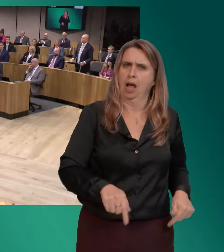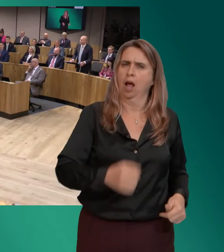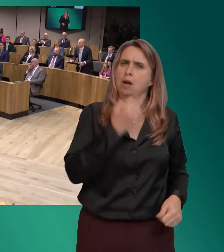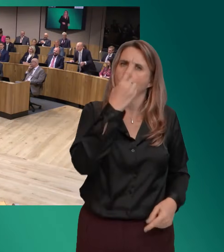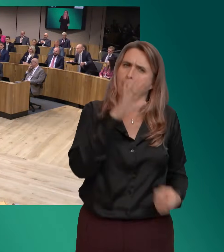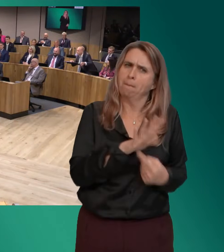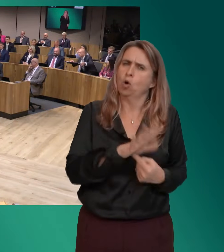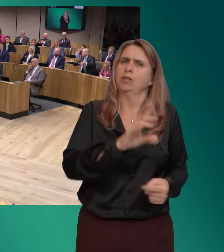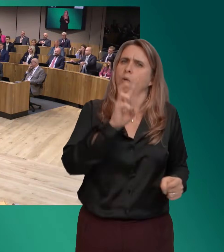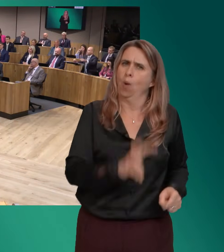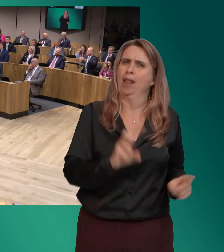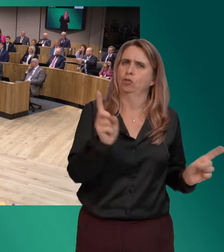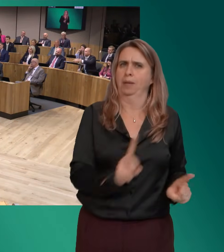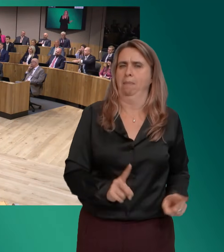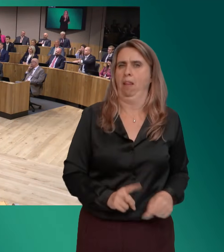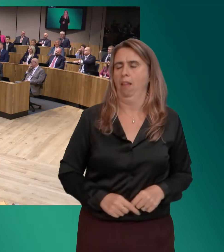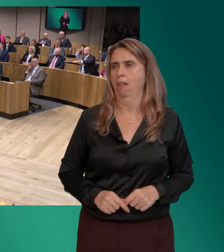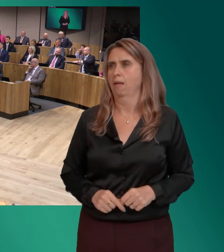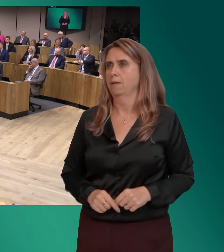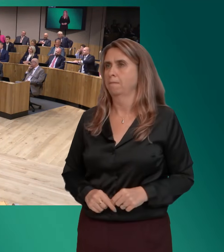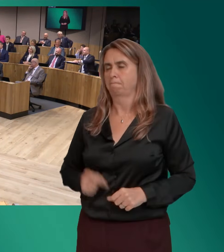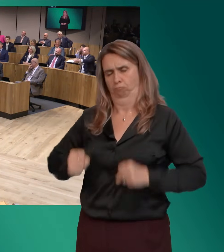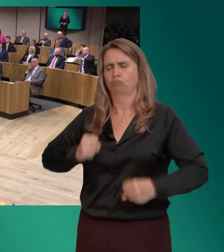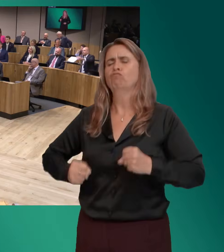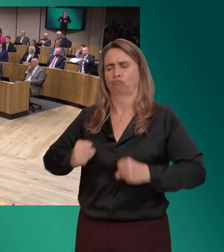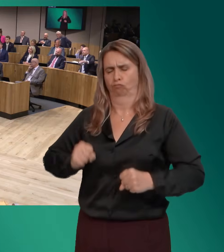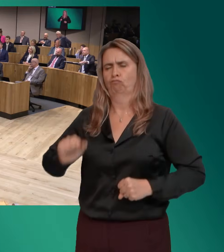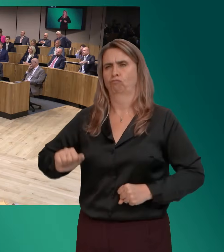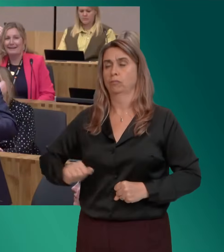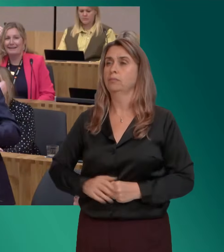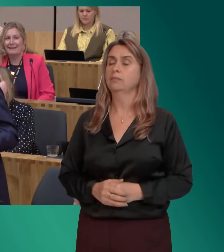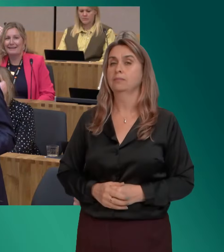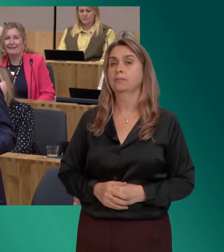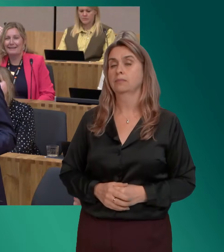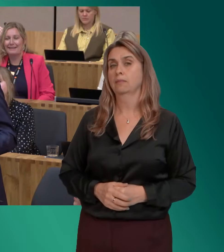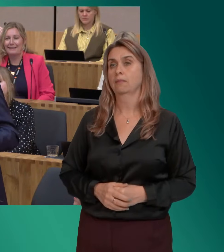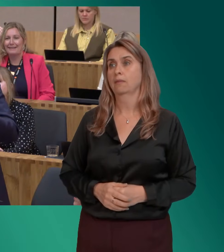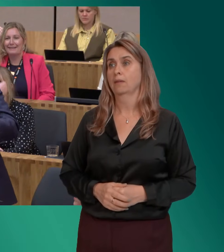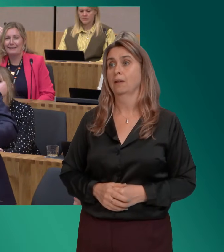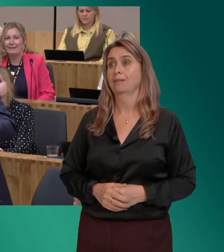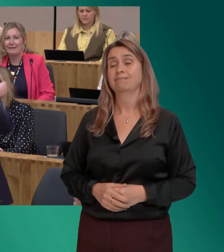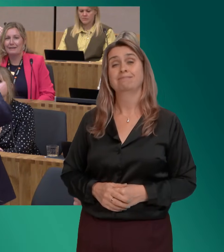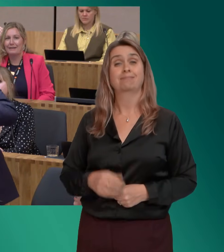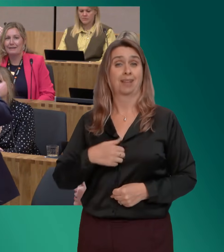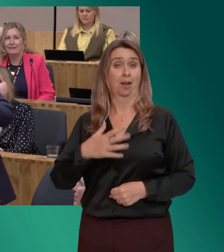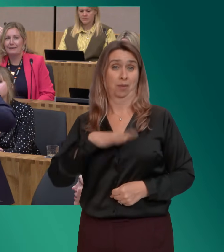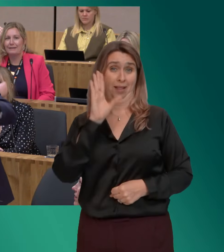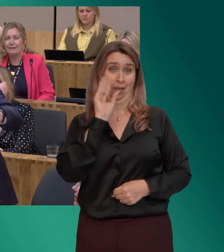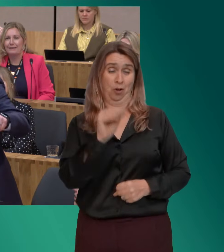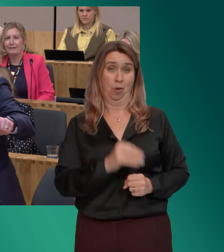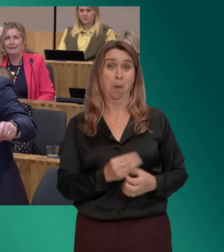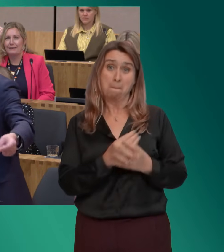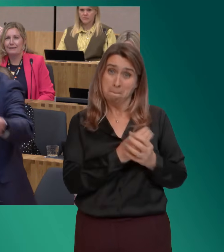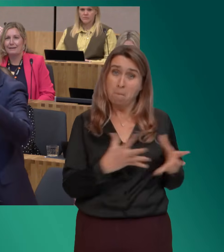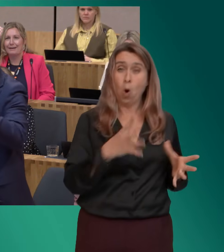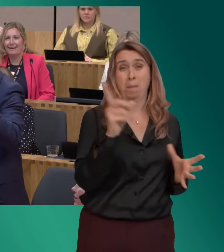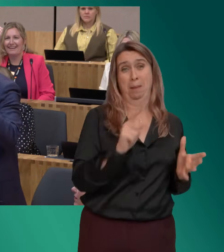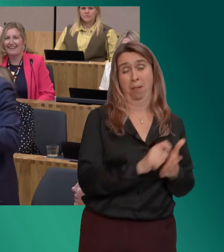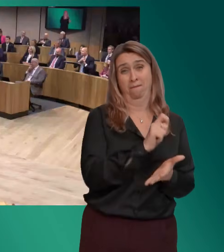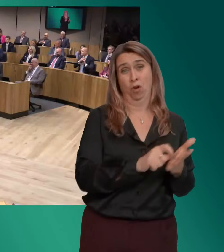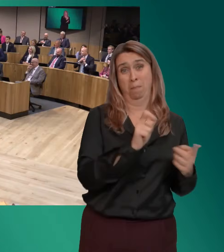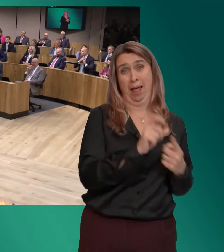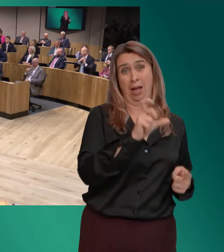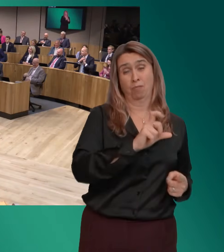first? I'll begin this answer in the spirit that I want to conduct my business here by pointing out that more people voted for Plaid Cymru because they